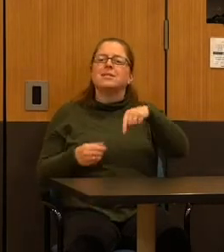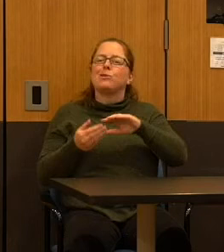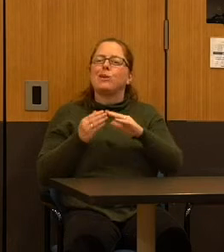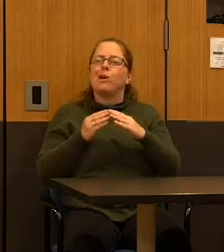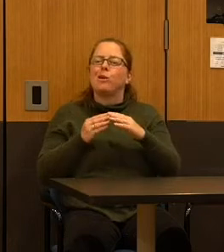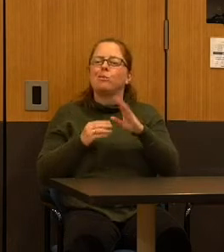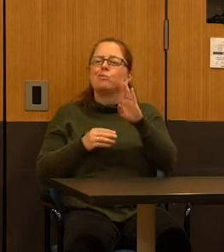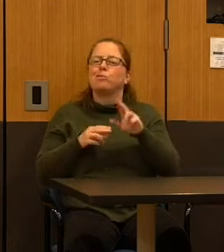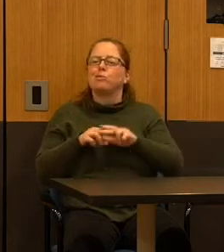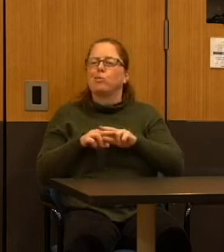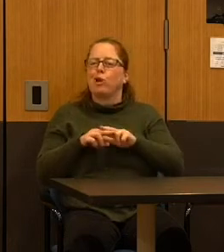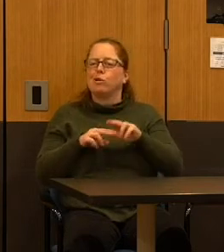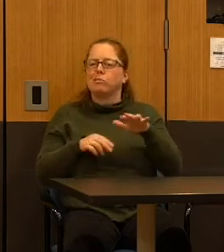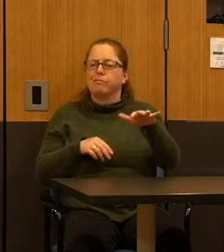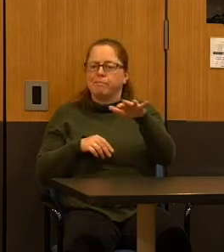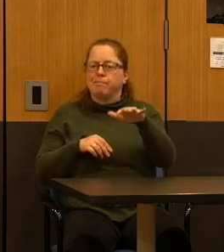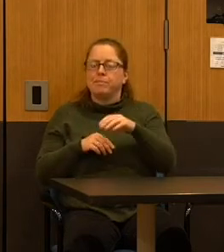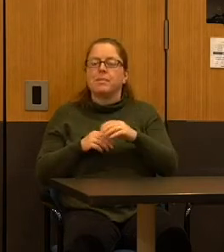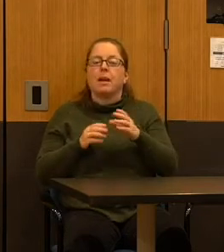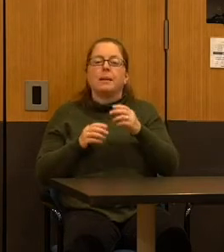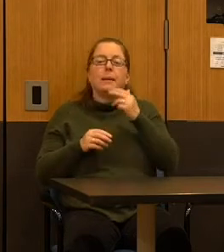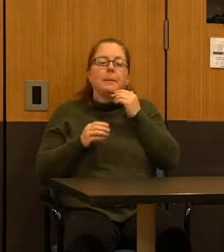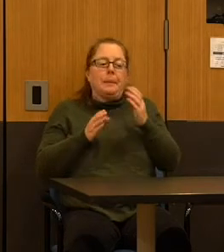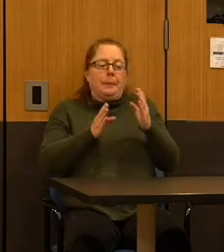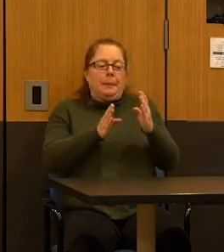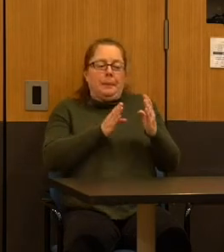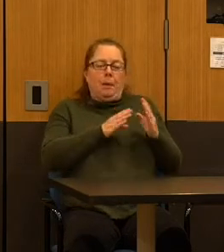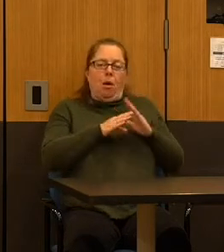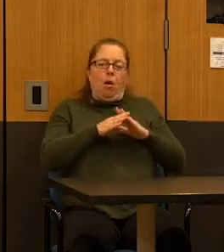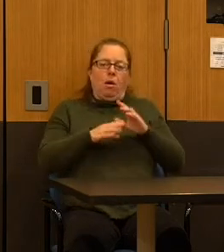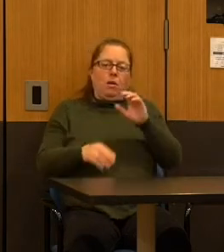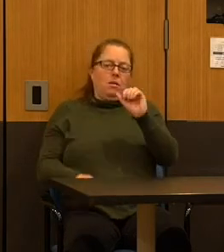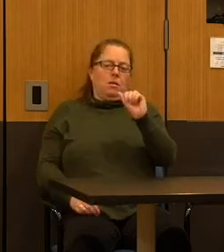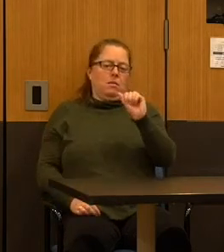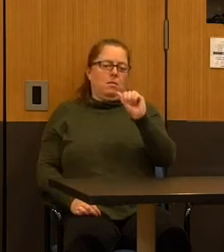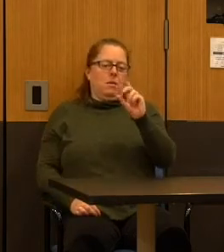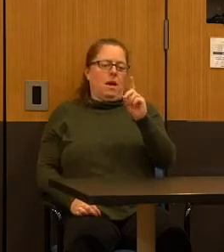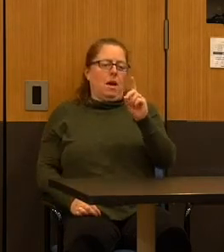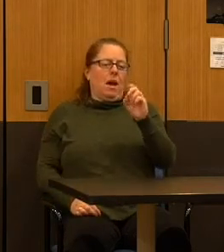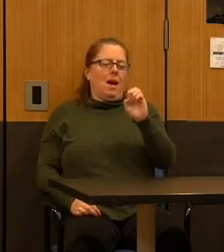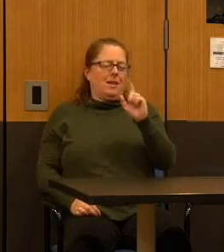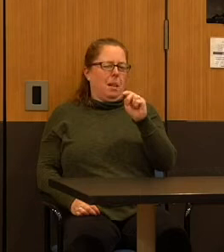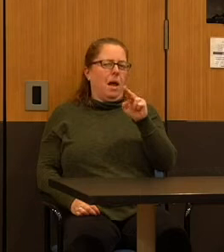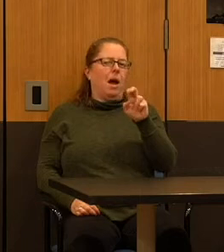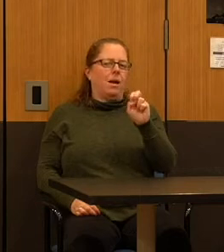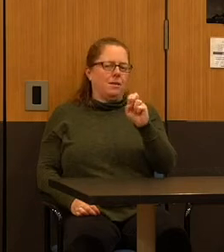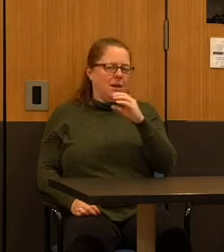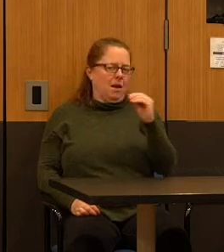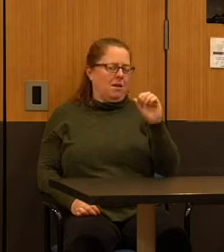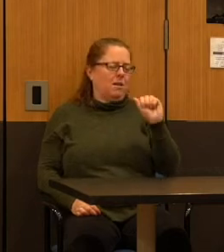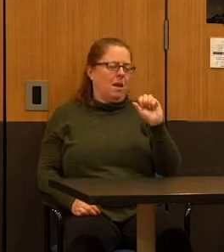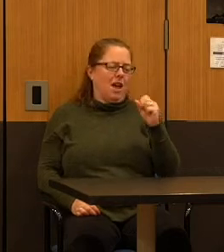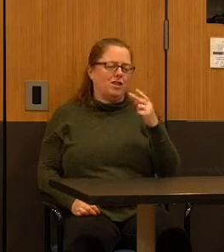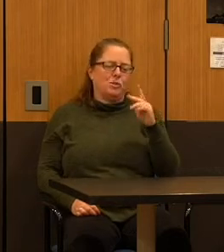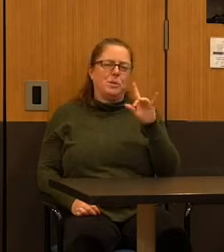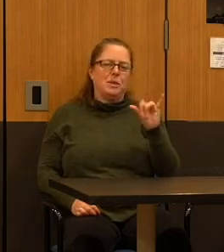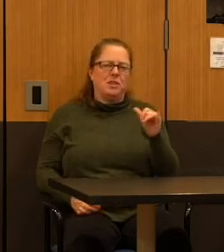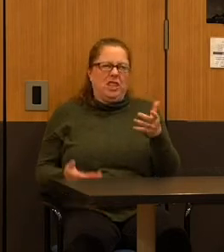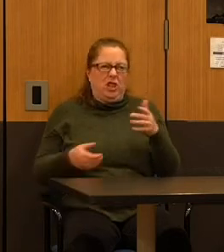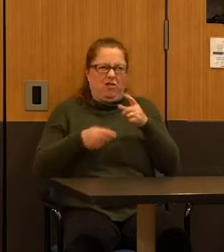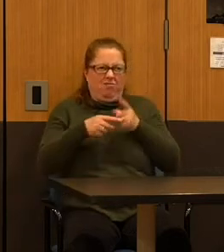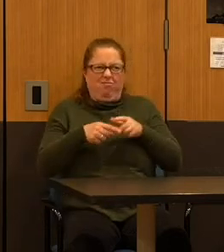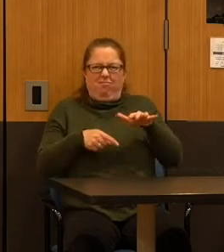station, and then a little strip on Adelaide and Ashby, right where we are at the Ashby BART station. So